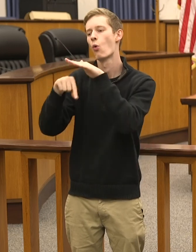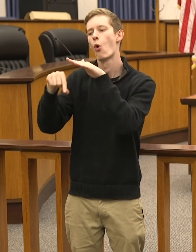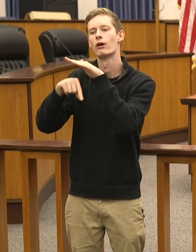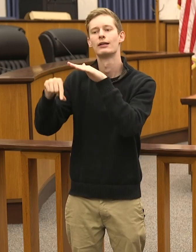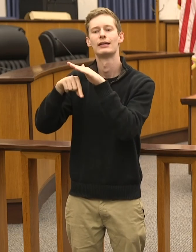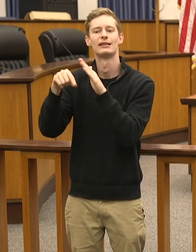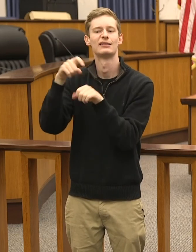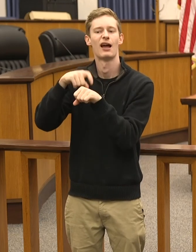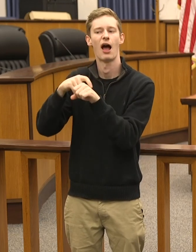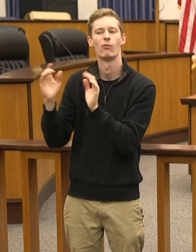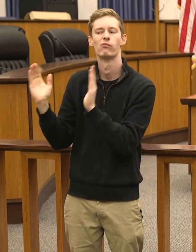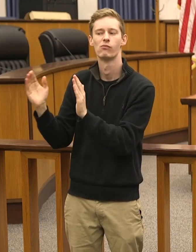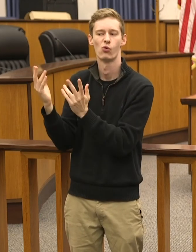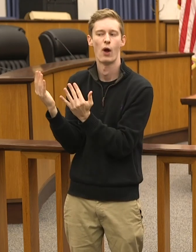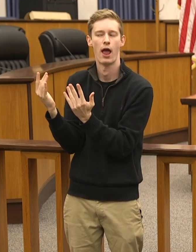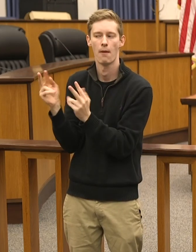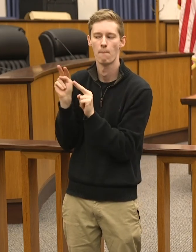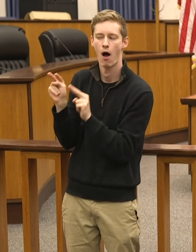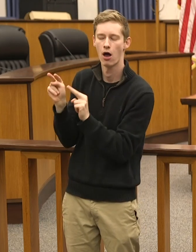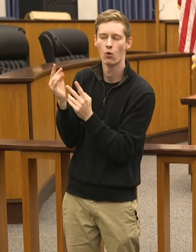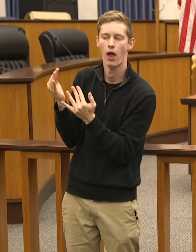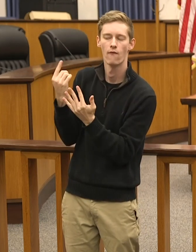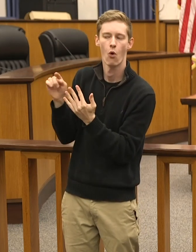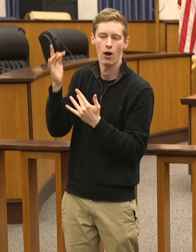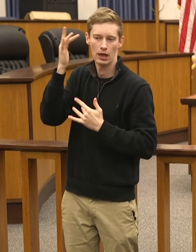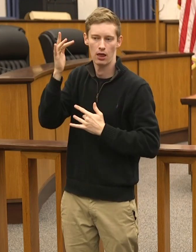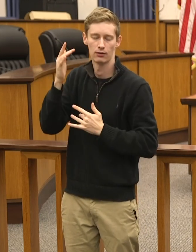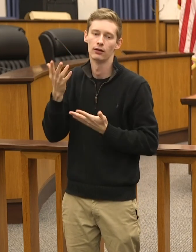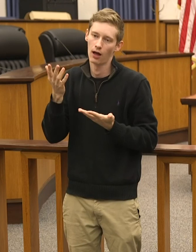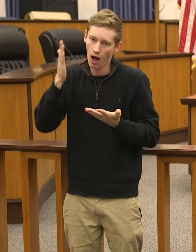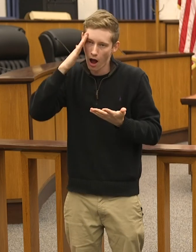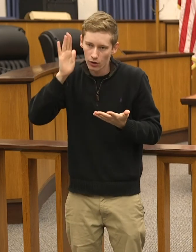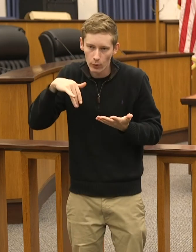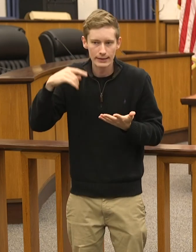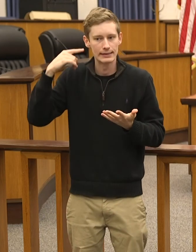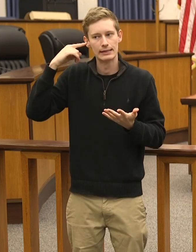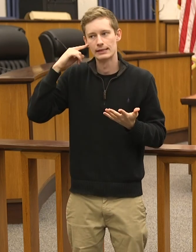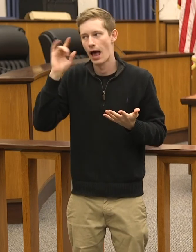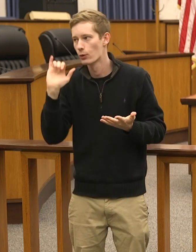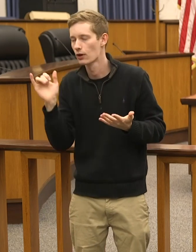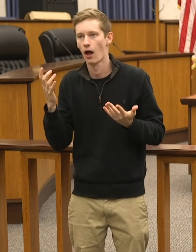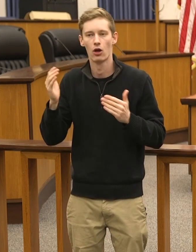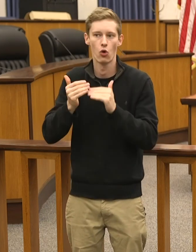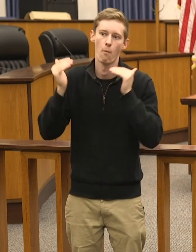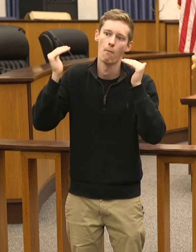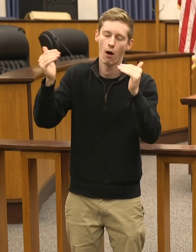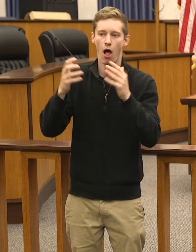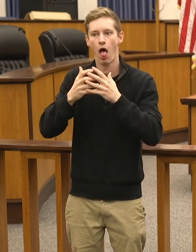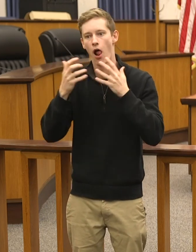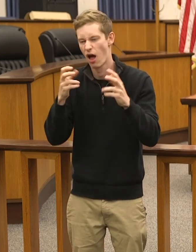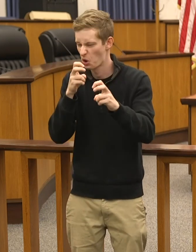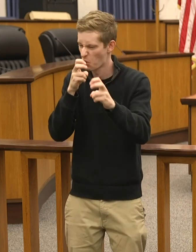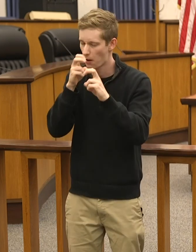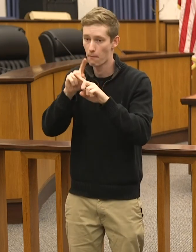symptoms. Now, I know that this sounds difficult and it sounds crazy to a lot of people, but I think this is the kind of discipline and rigor that we're